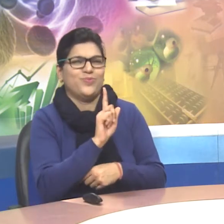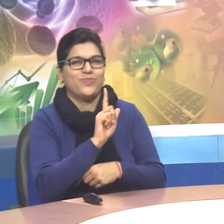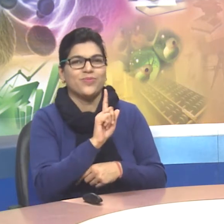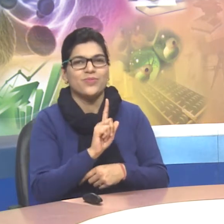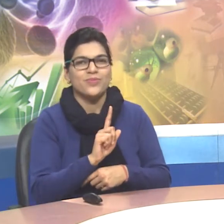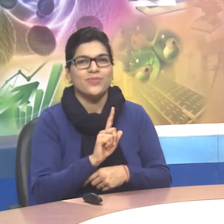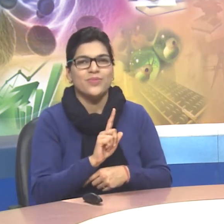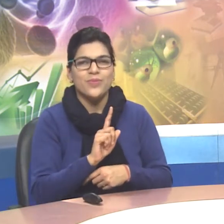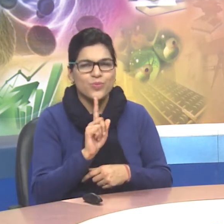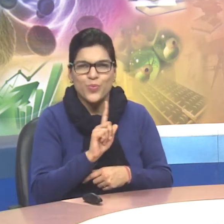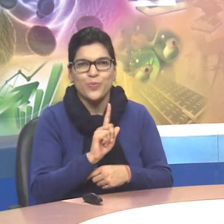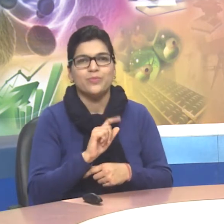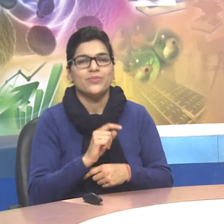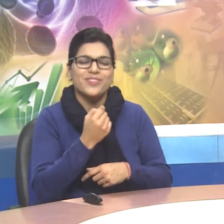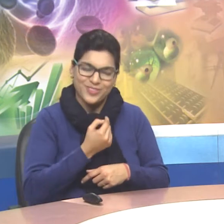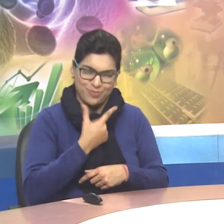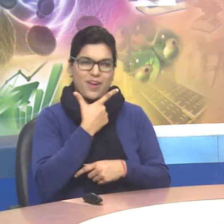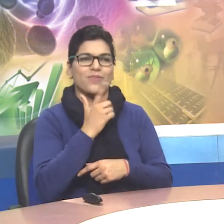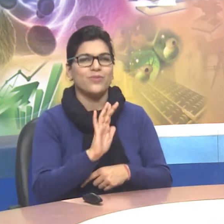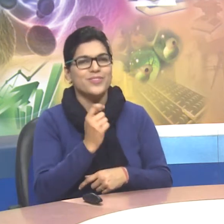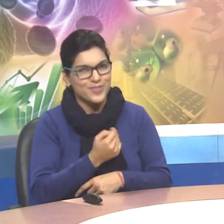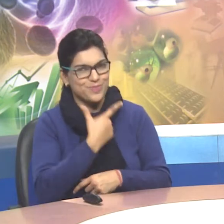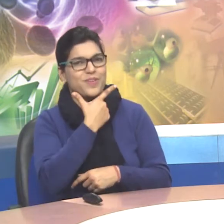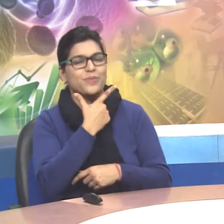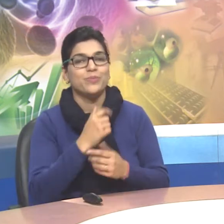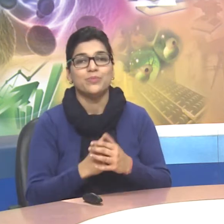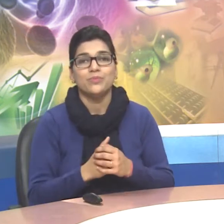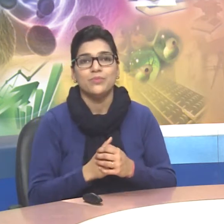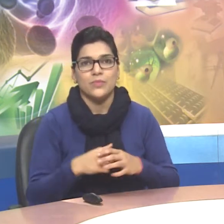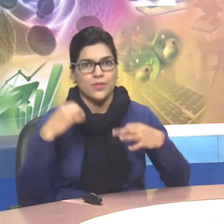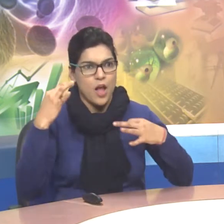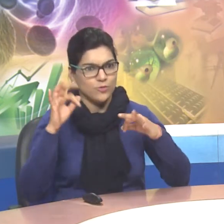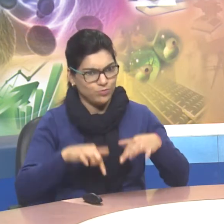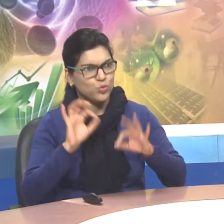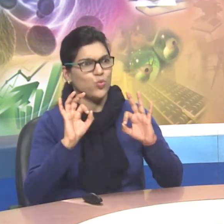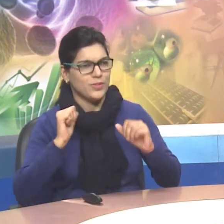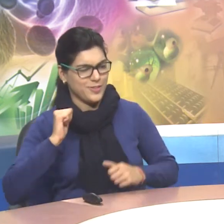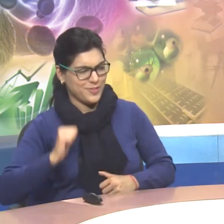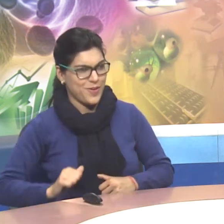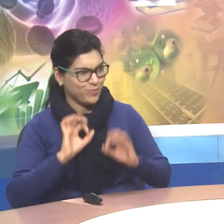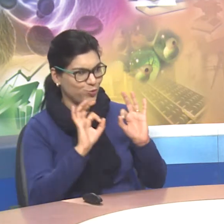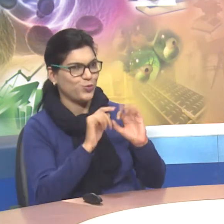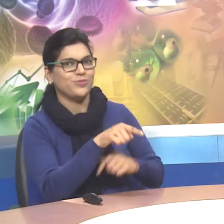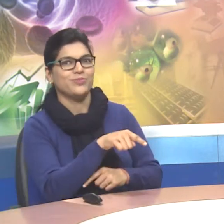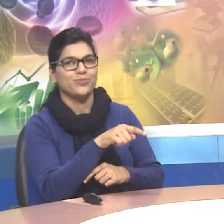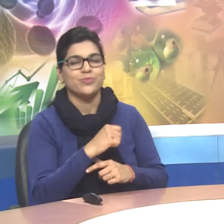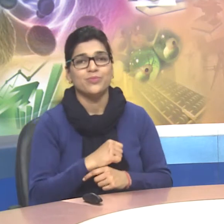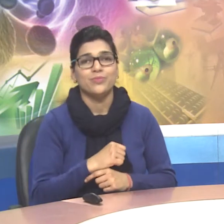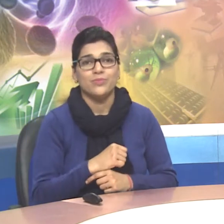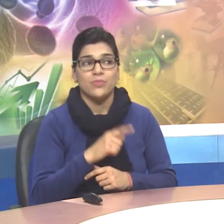If it is not a bad omen, come on,